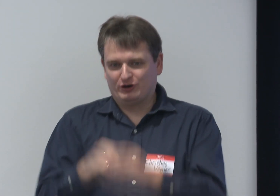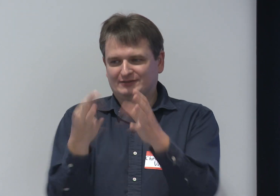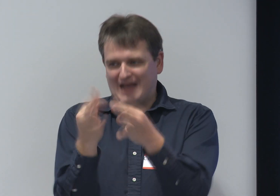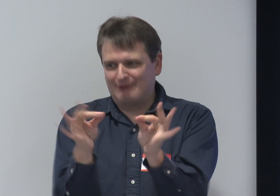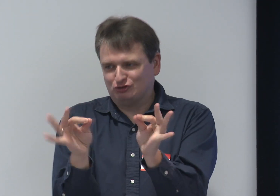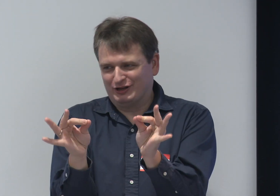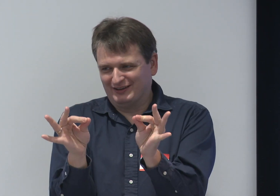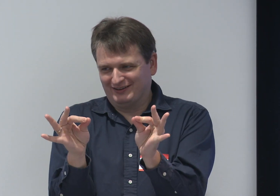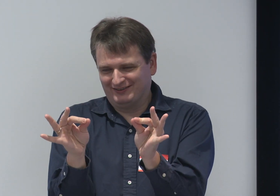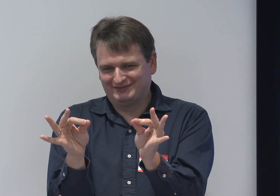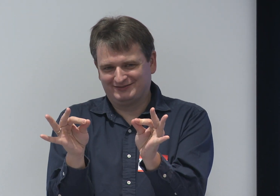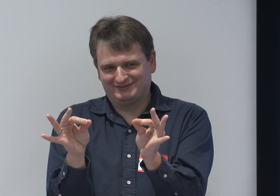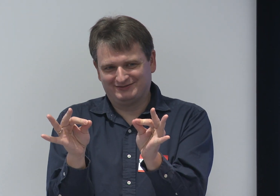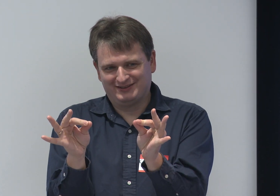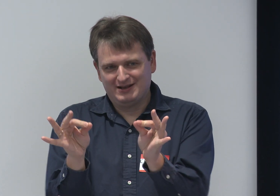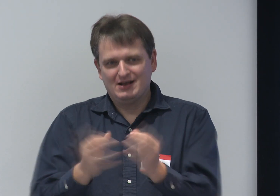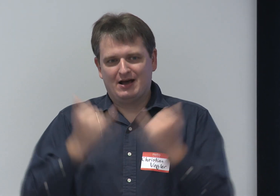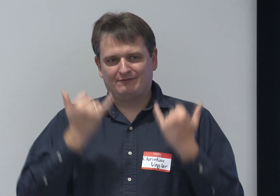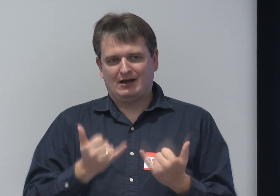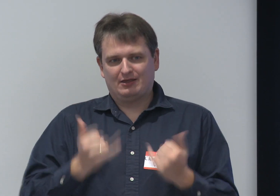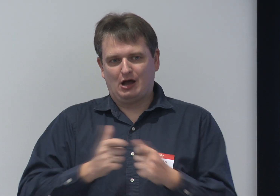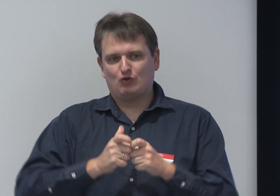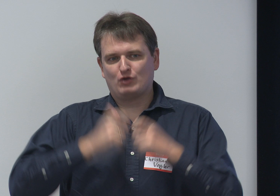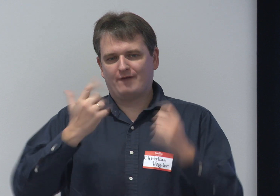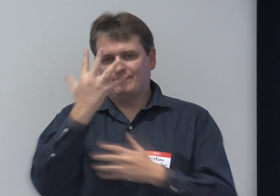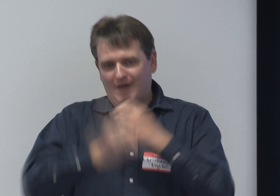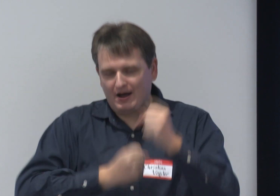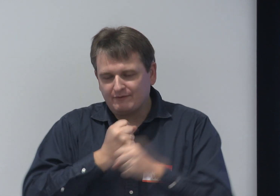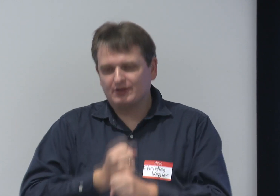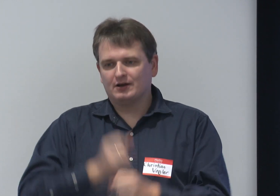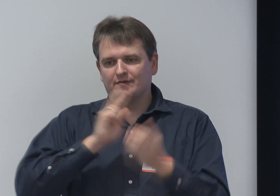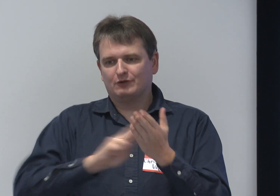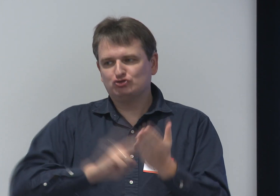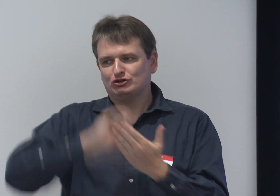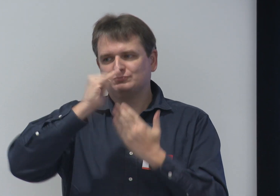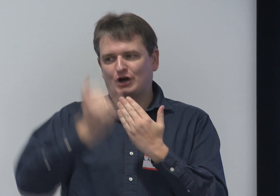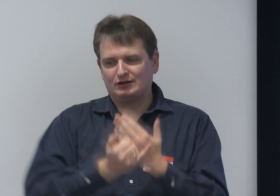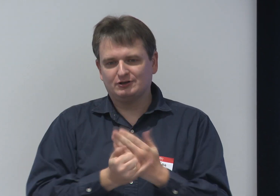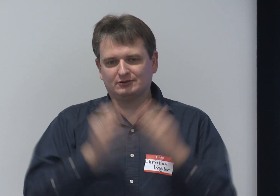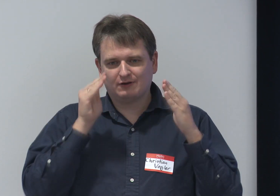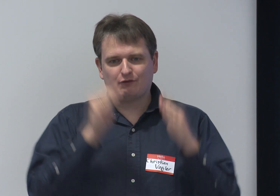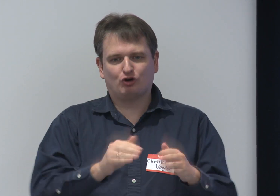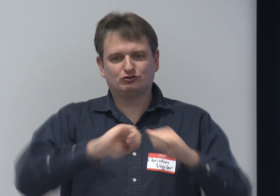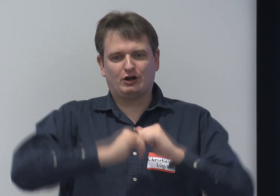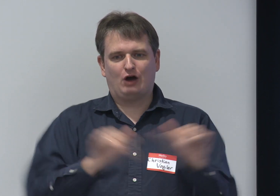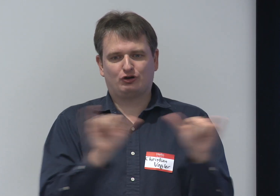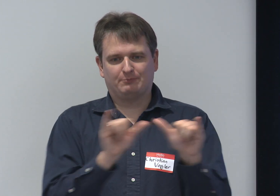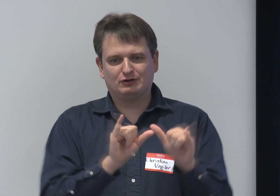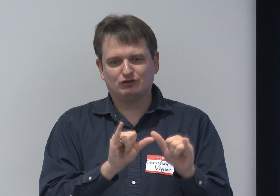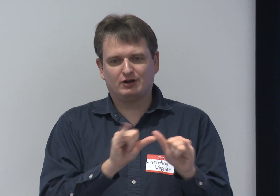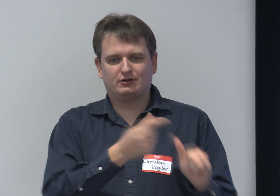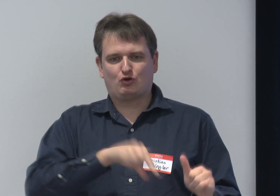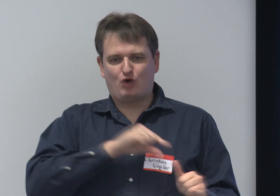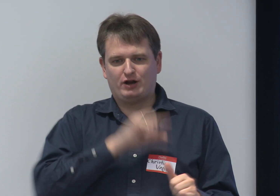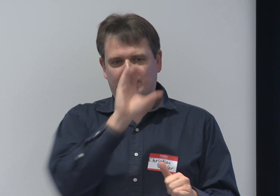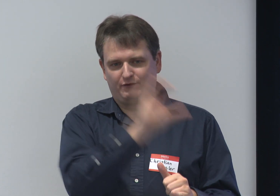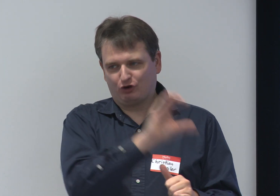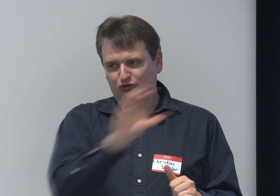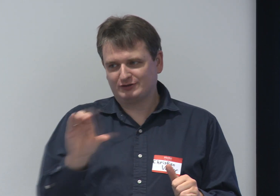hearing people, including captioning. And right now, we are involved in a 5-year research project that focuses on measurements, the quality